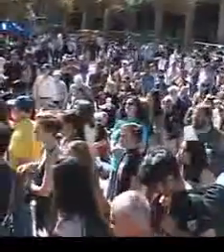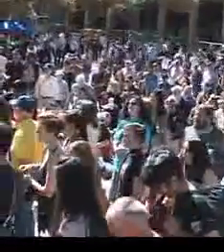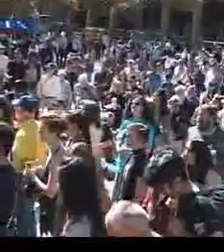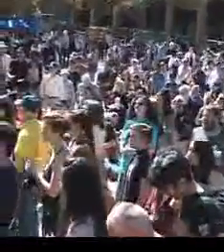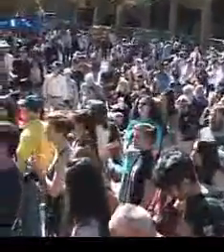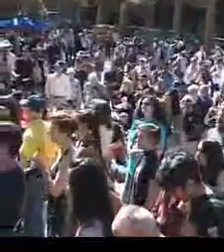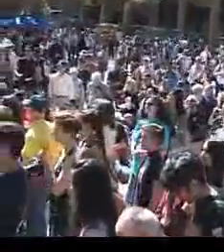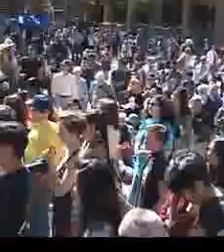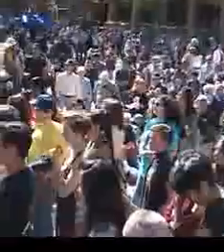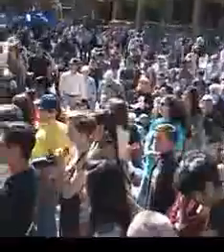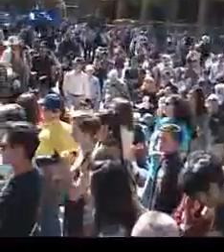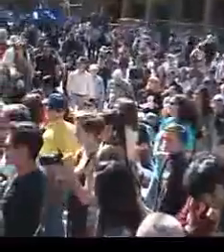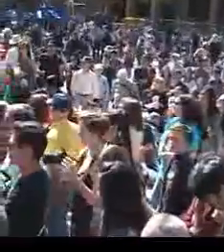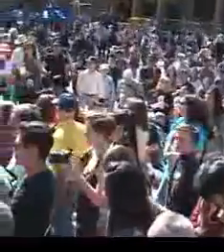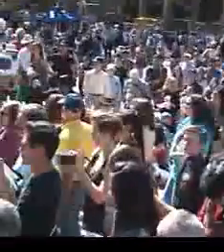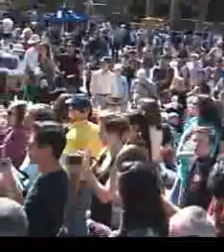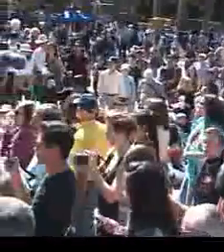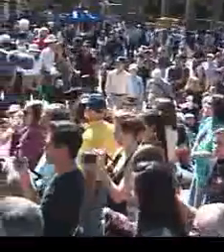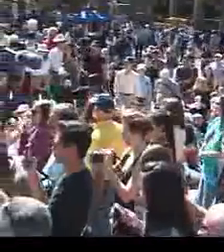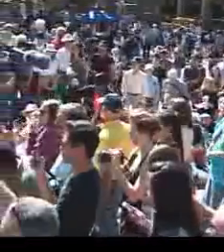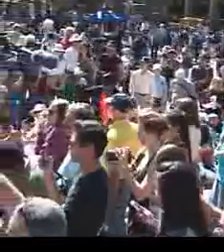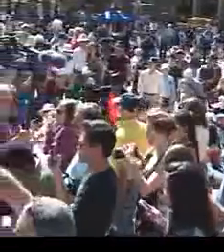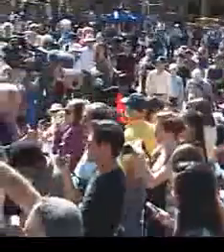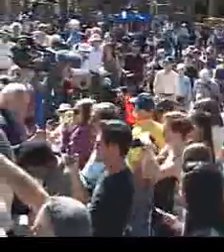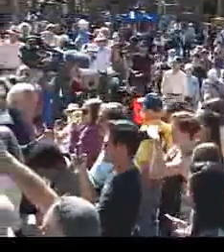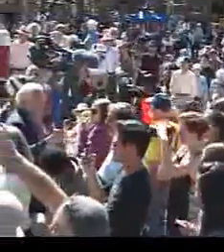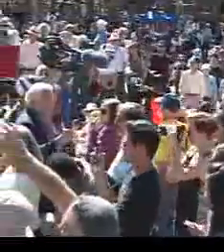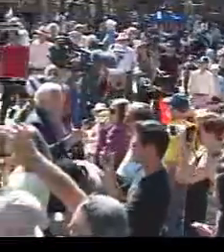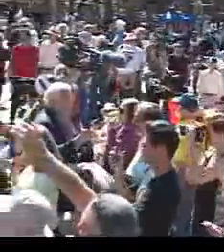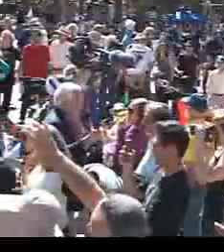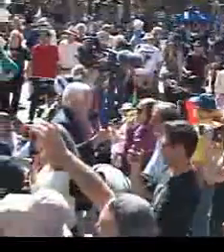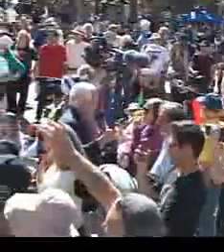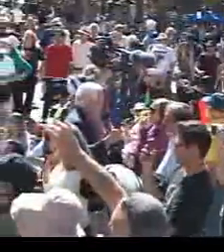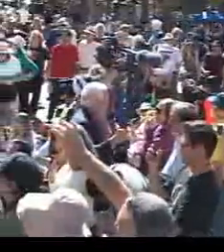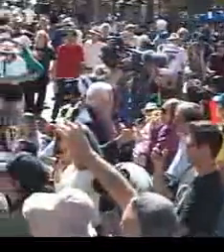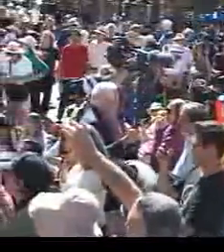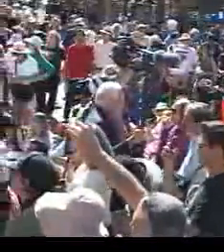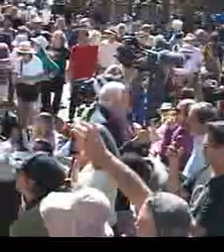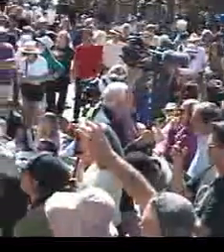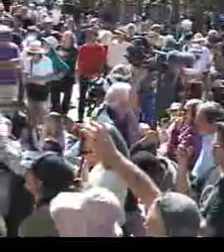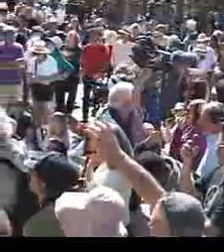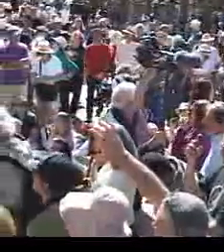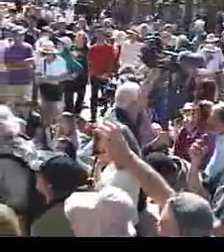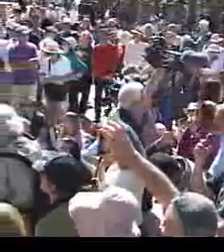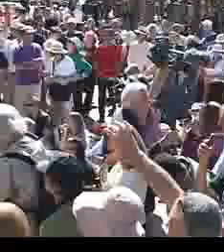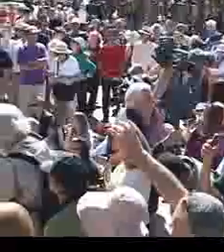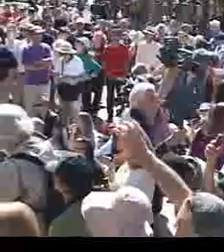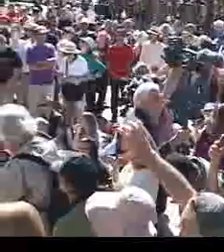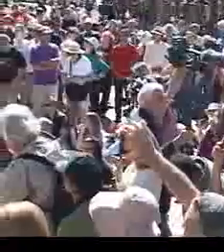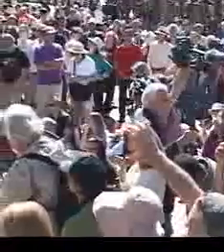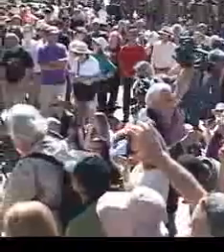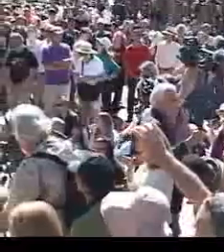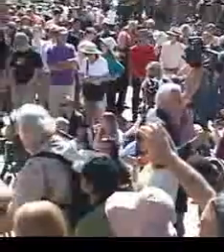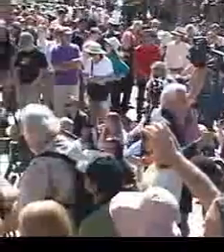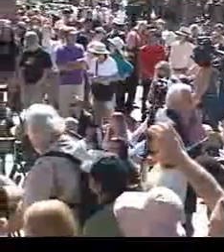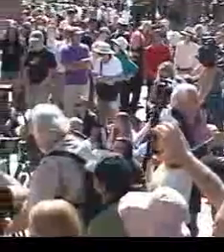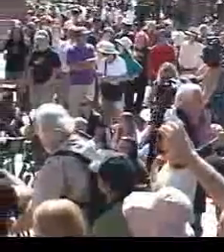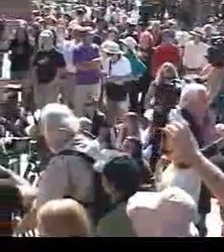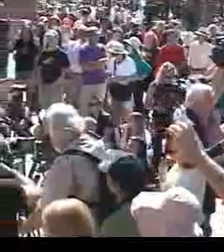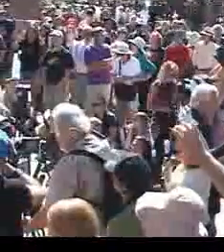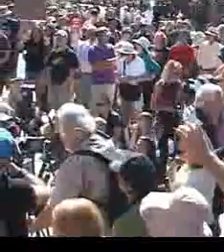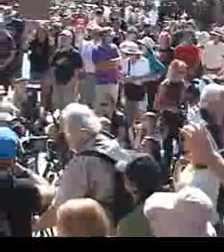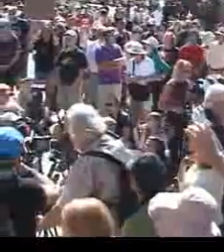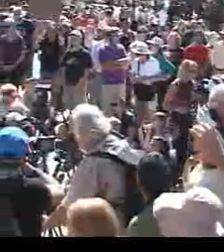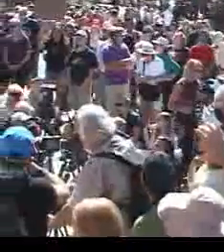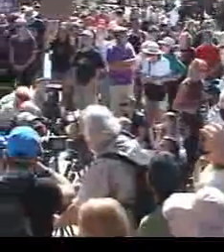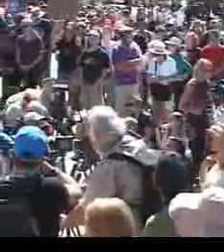its effective violation as a method to have it repealed. Sometimes the grievances of people